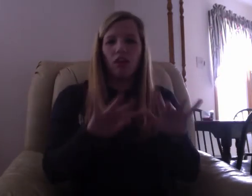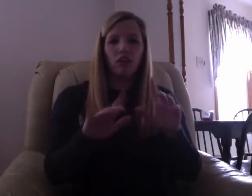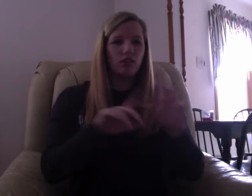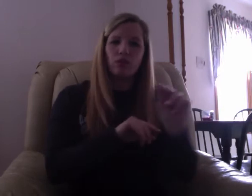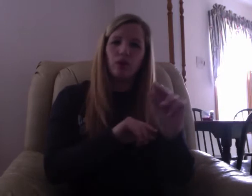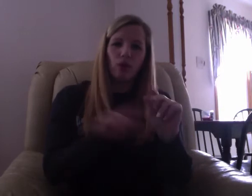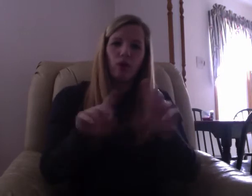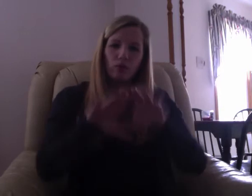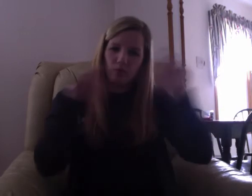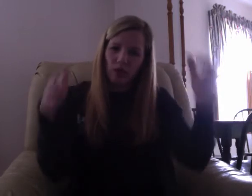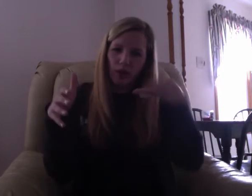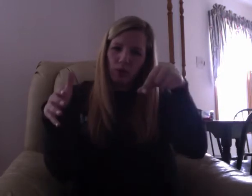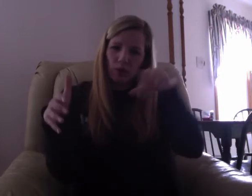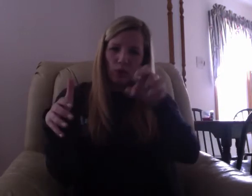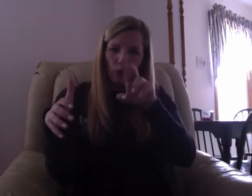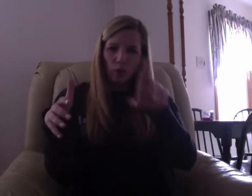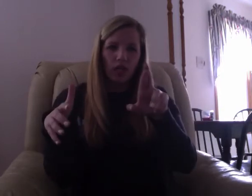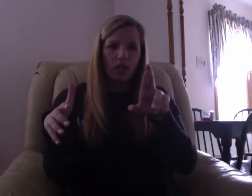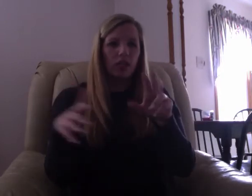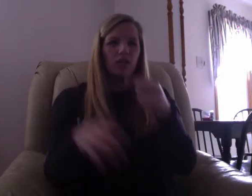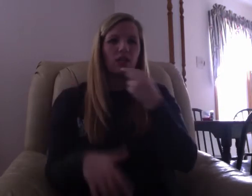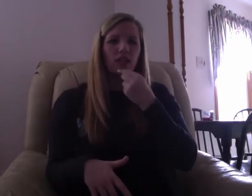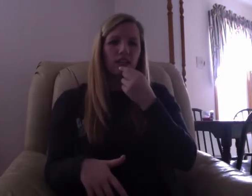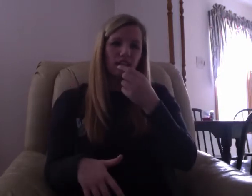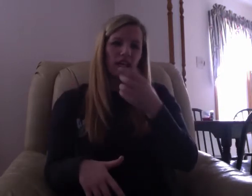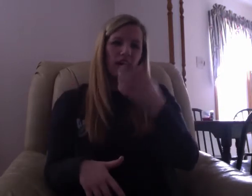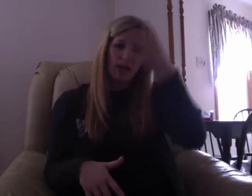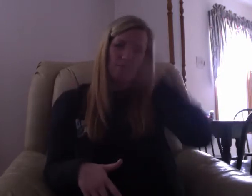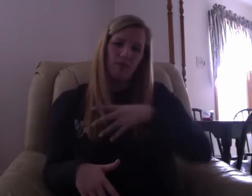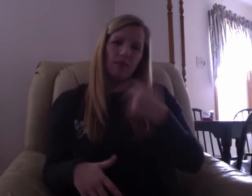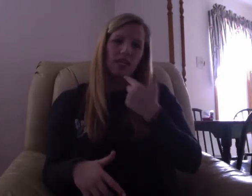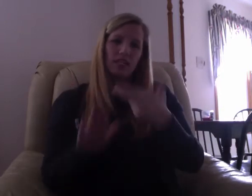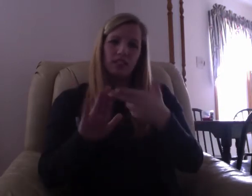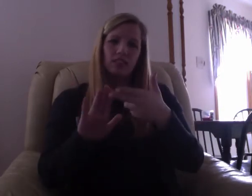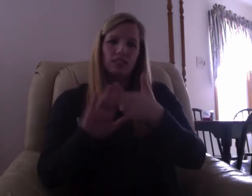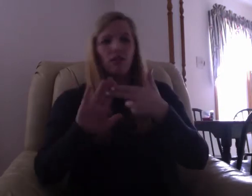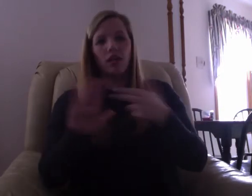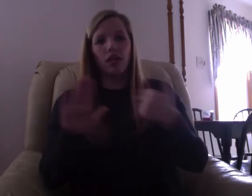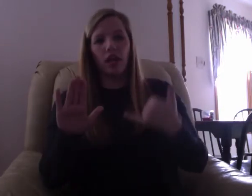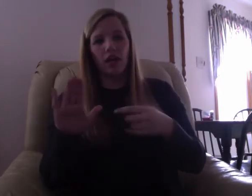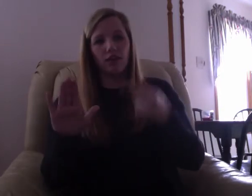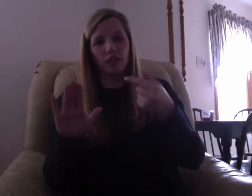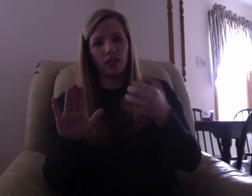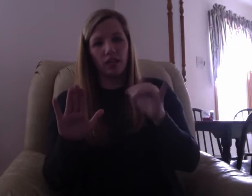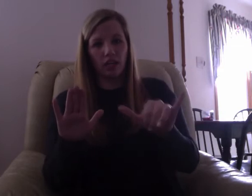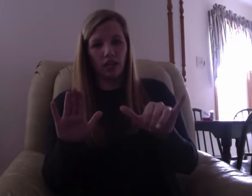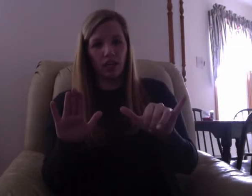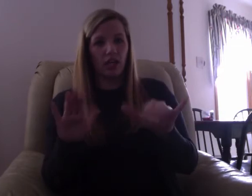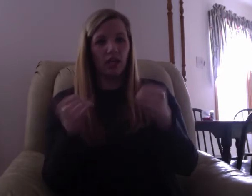man, express himself that he's gay. Automatically, people will maybe assume that he's very fashionable,